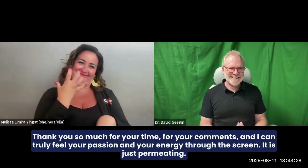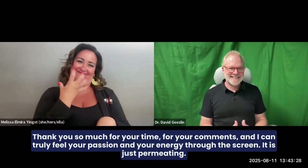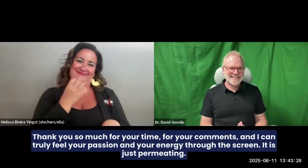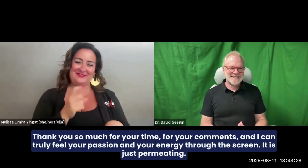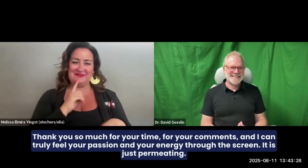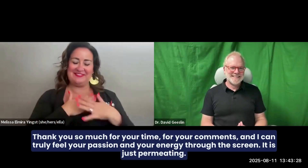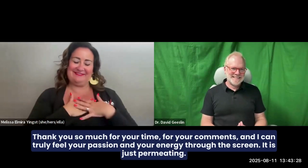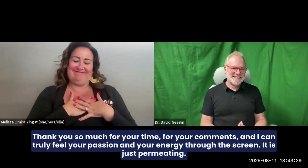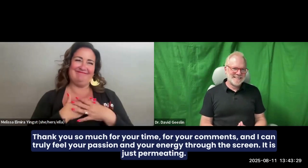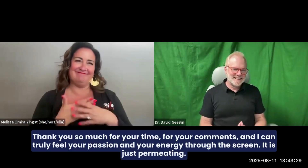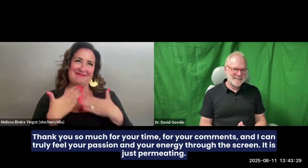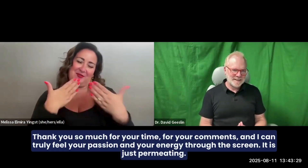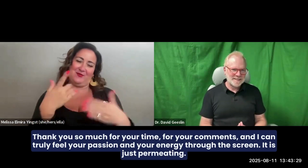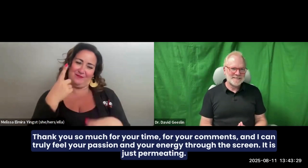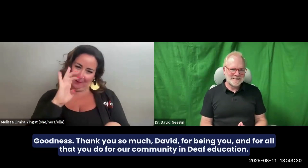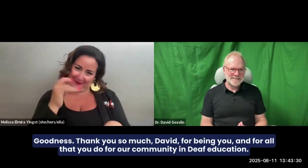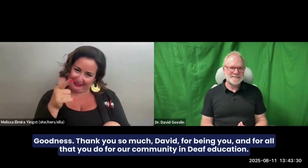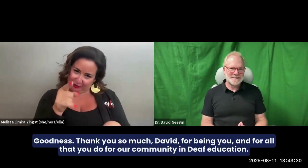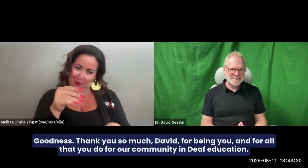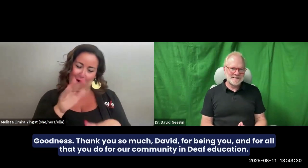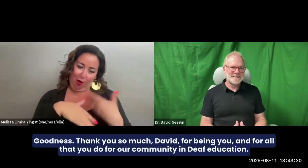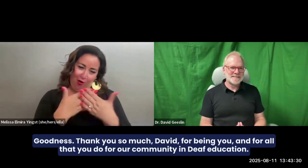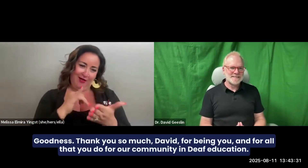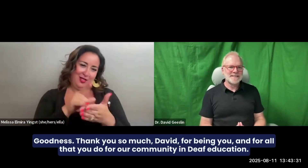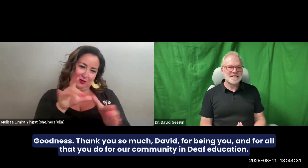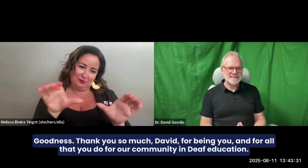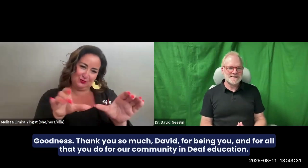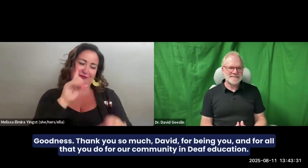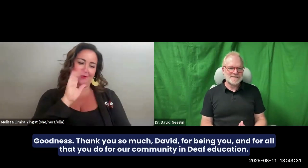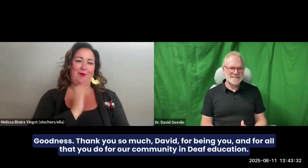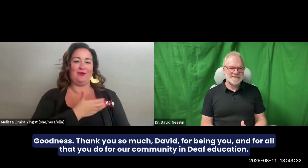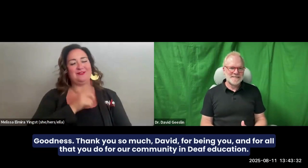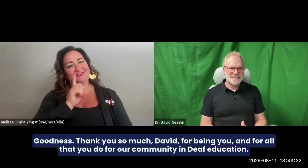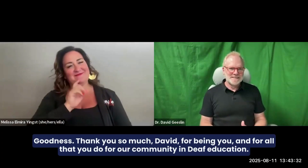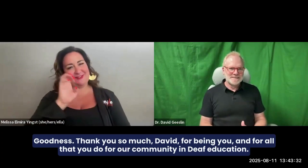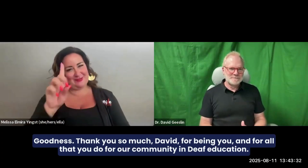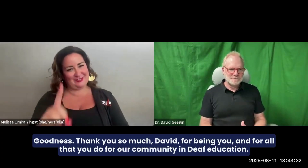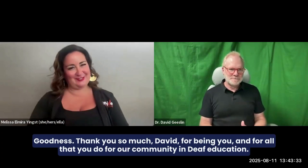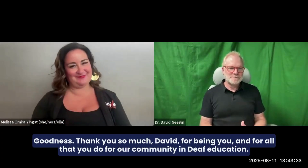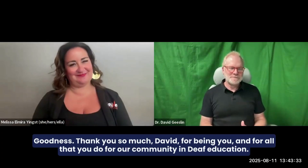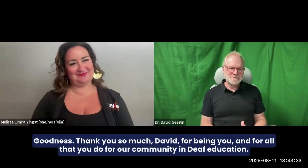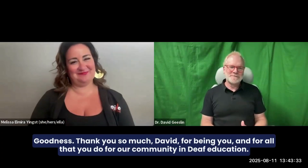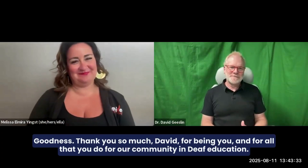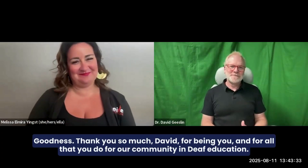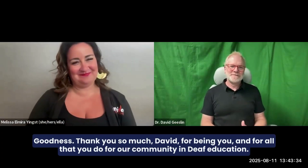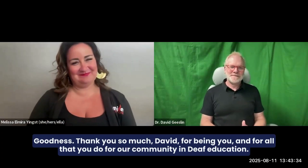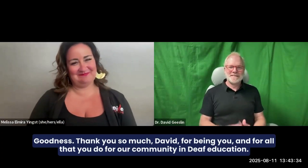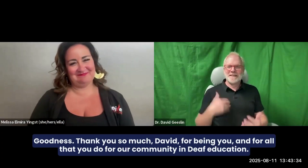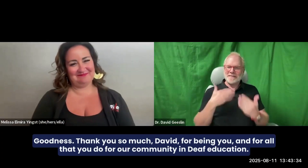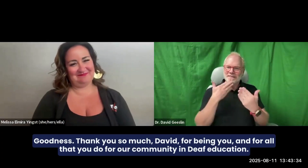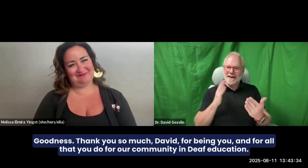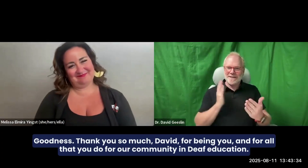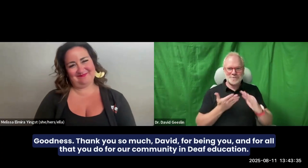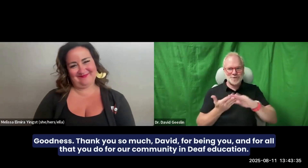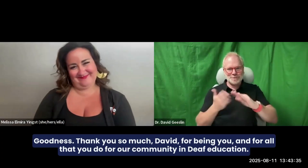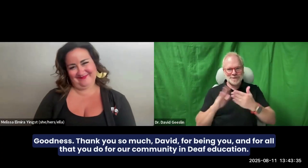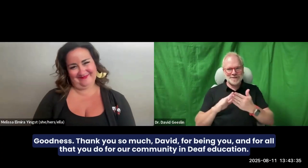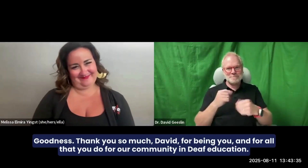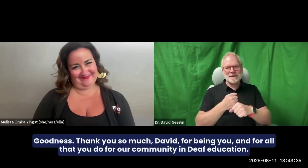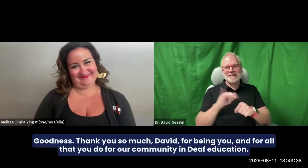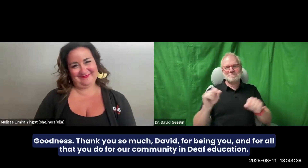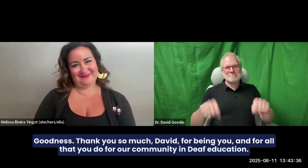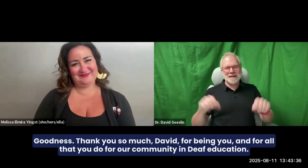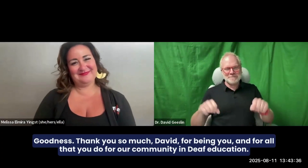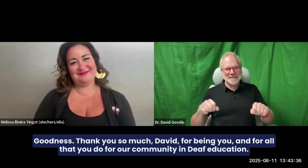screen. It is just permeating. Ah, goodness. Thank you so much, David, for being you and for all that you do for our community